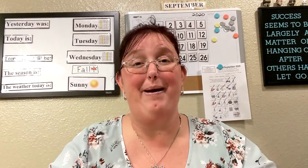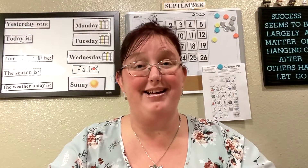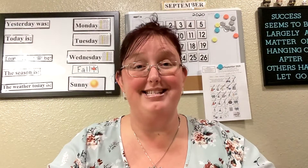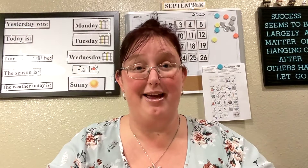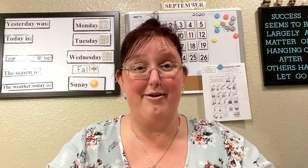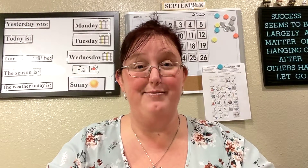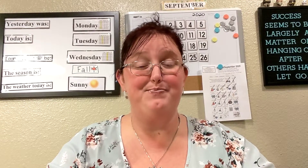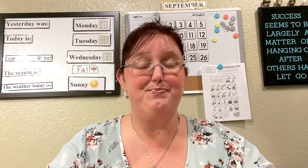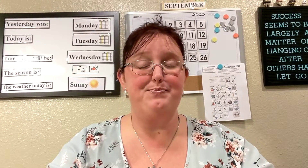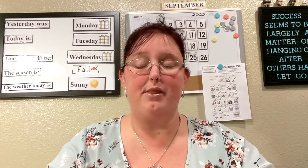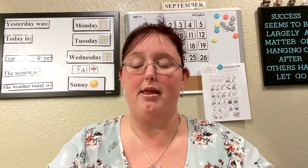back together.